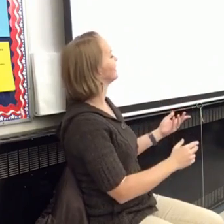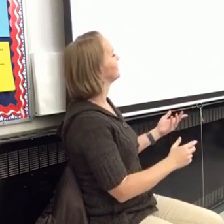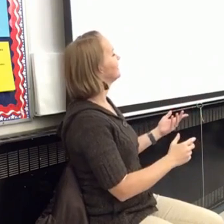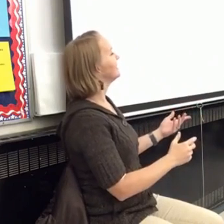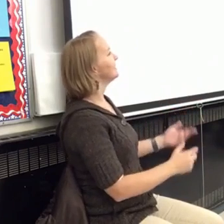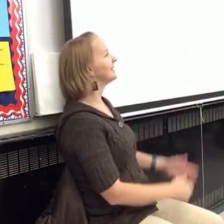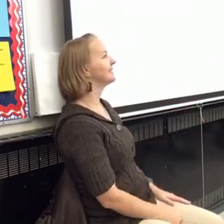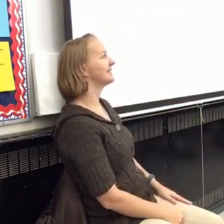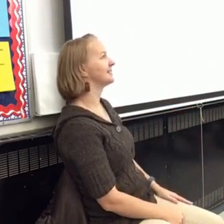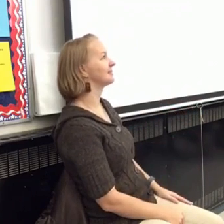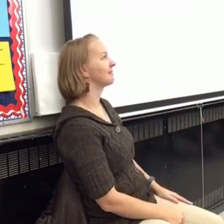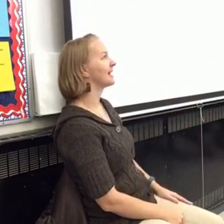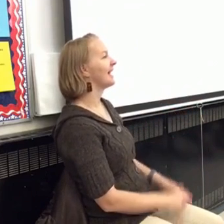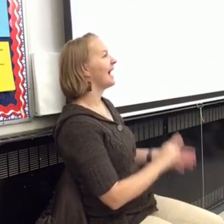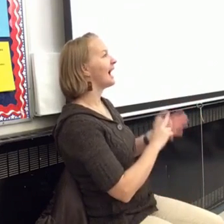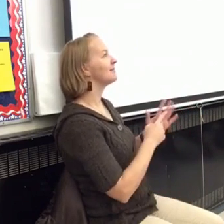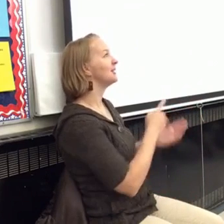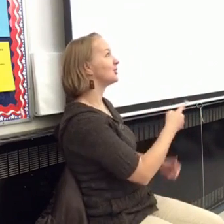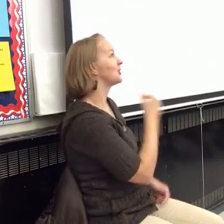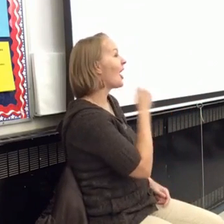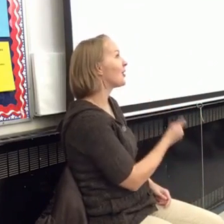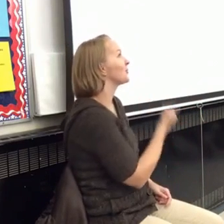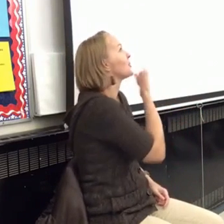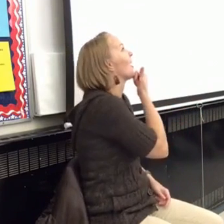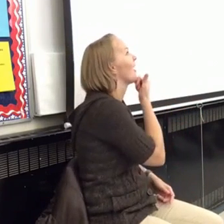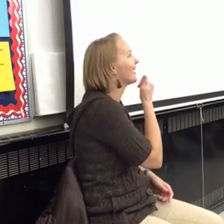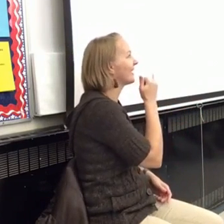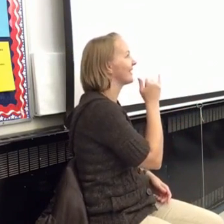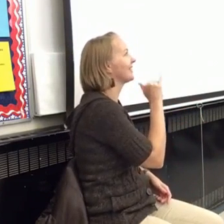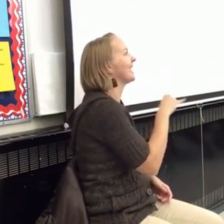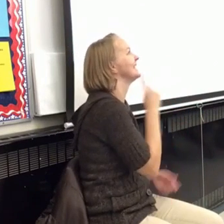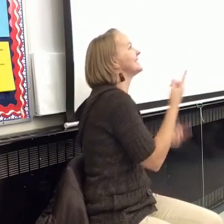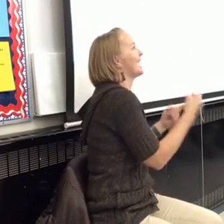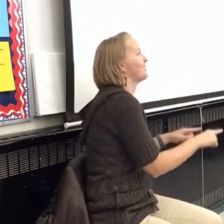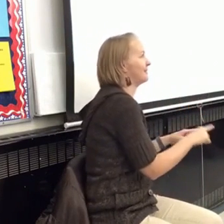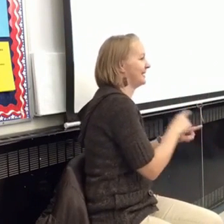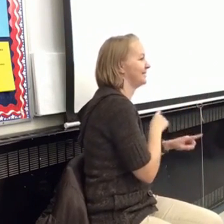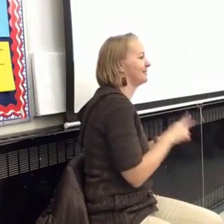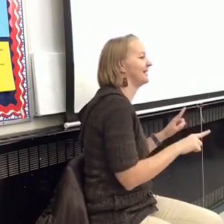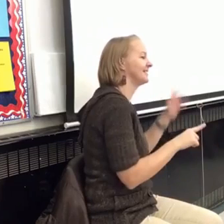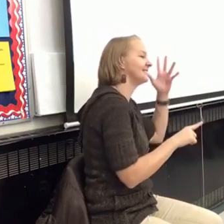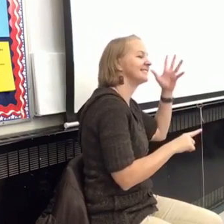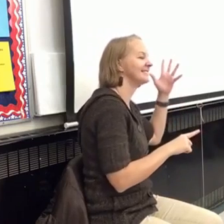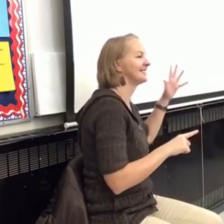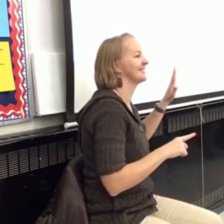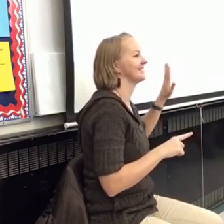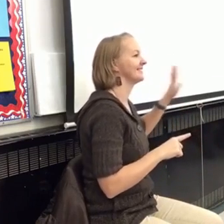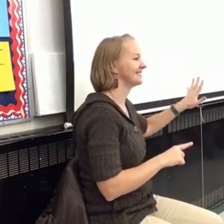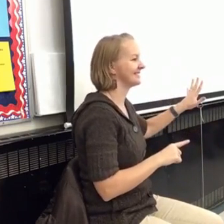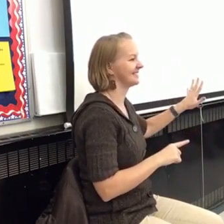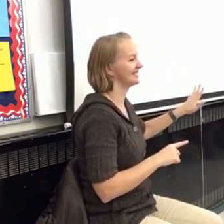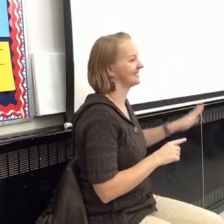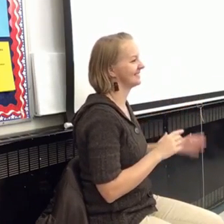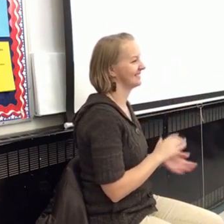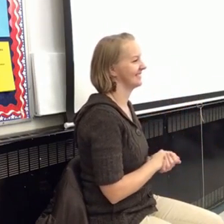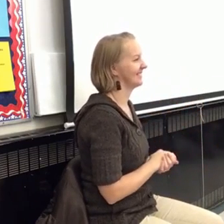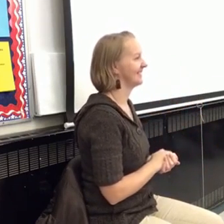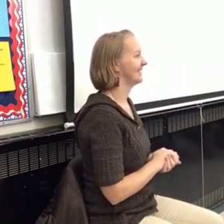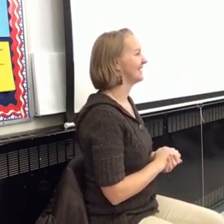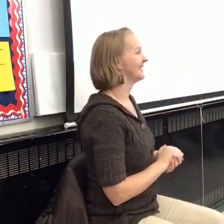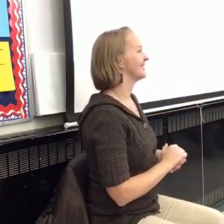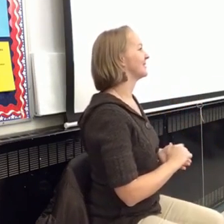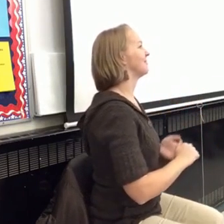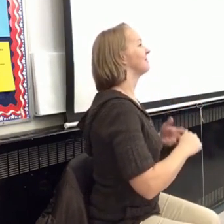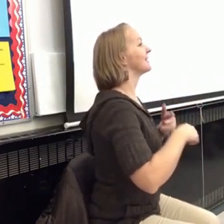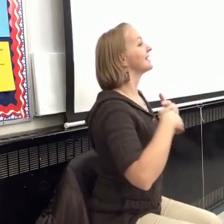You're not wrong. Abolition was happening. I was trying to say that. Okay.